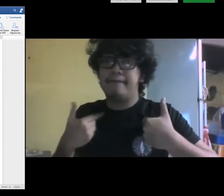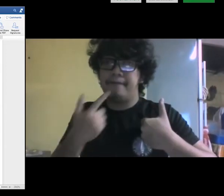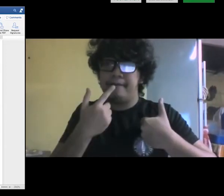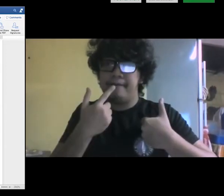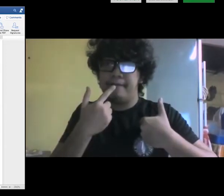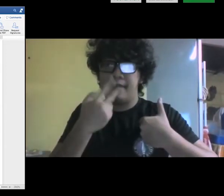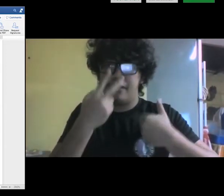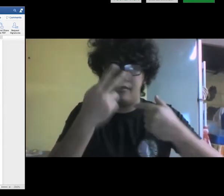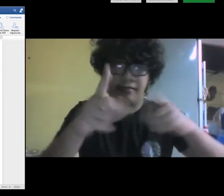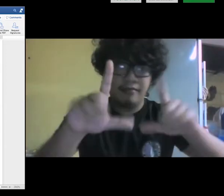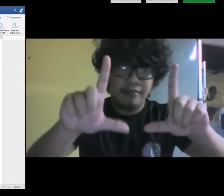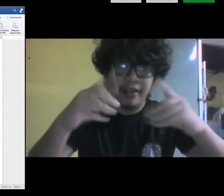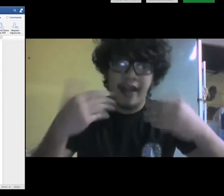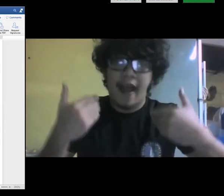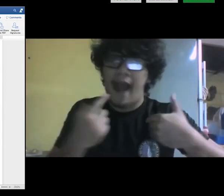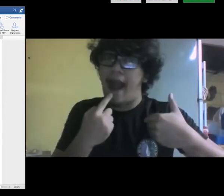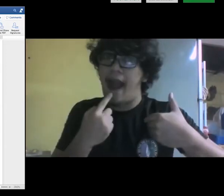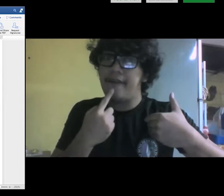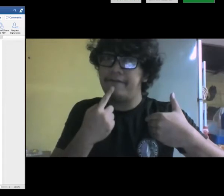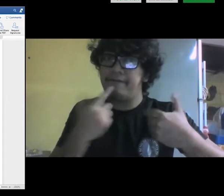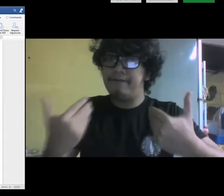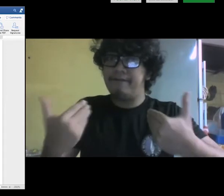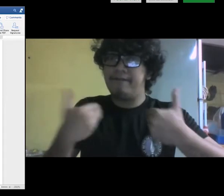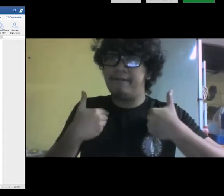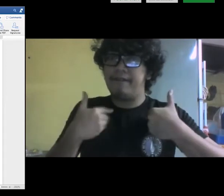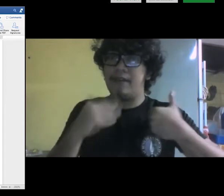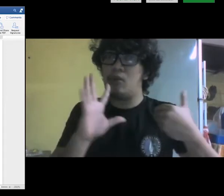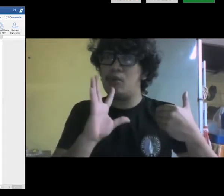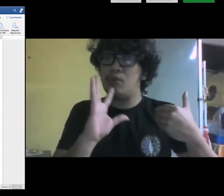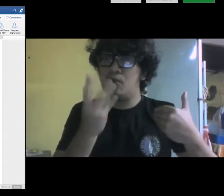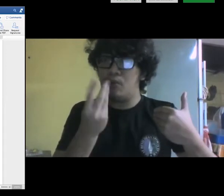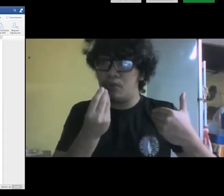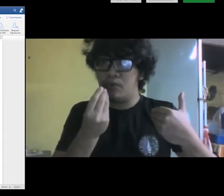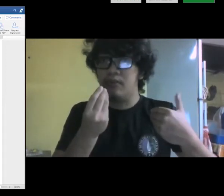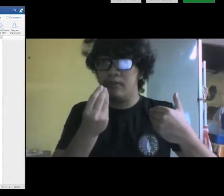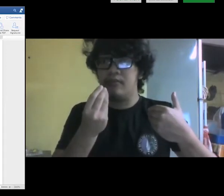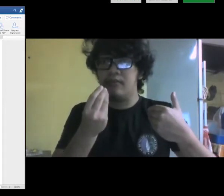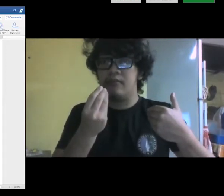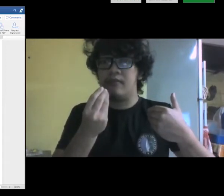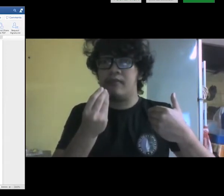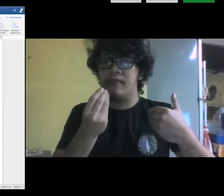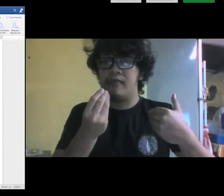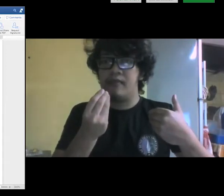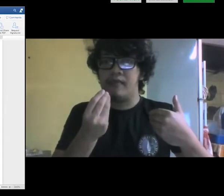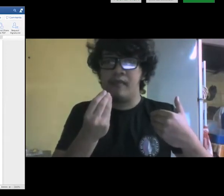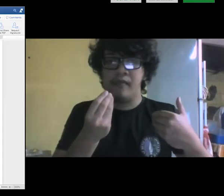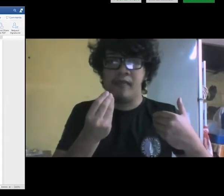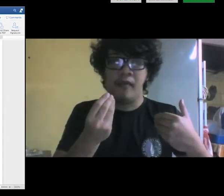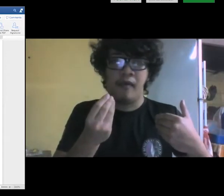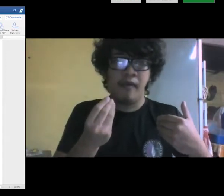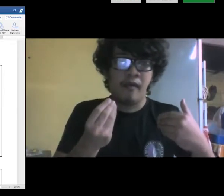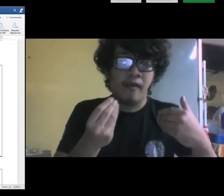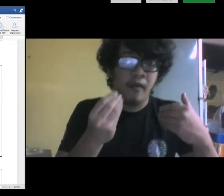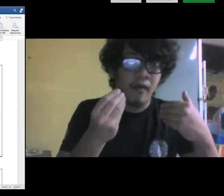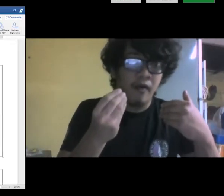examples. For Okay. have with the NMS, who.